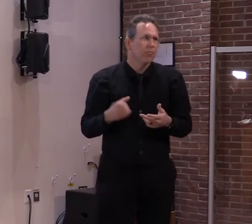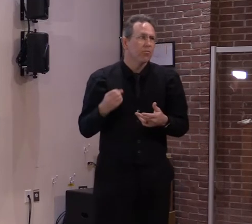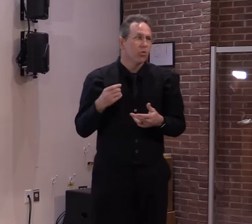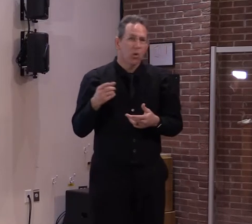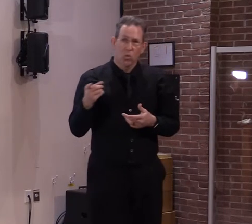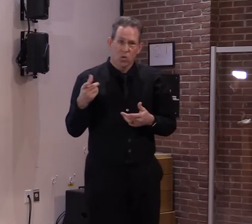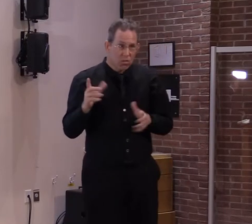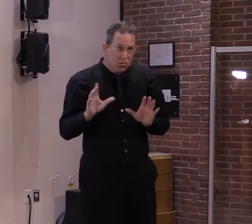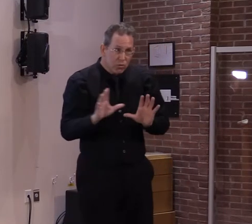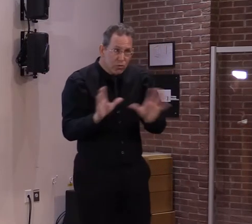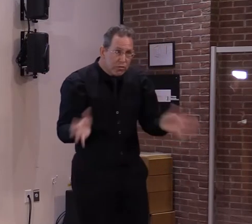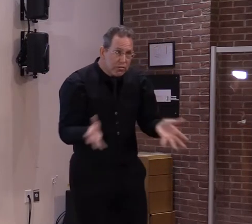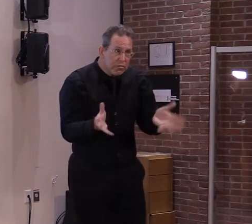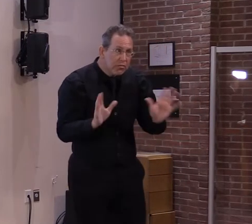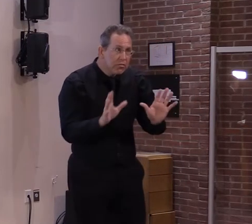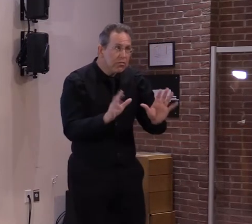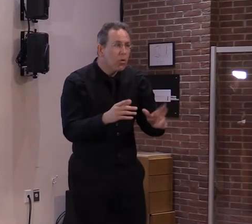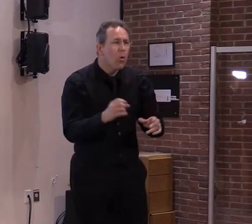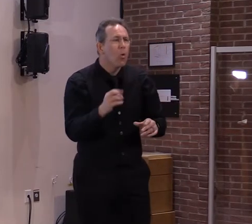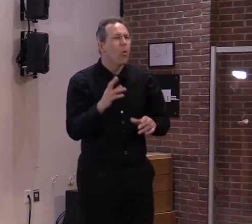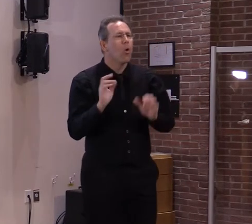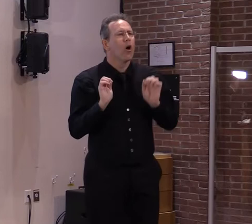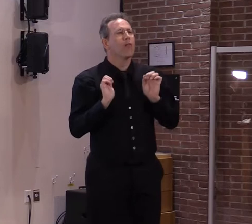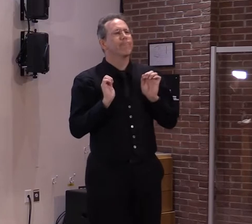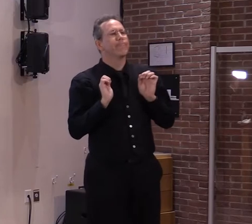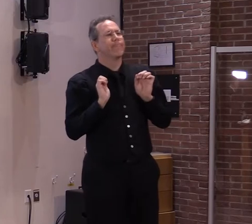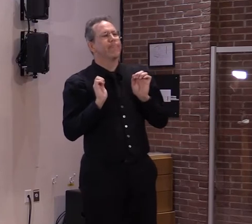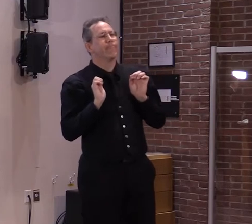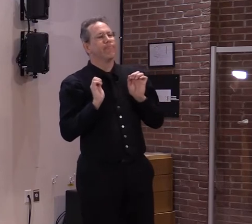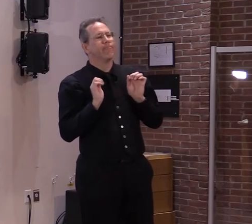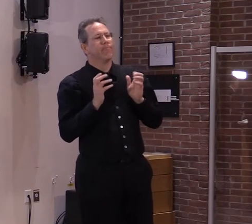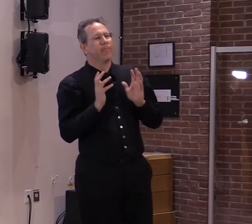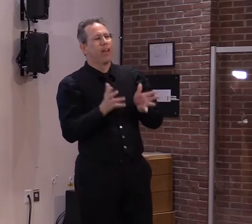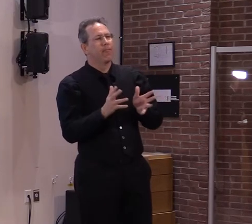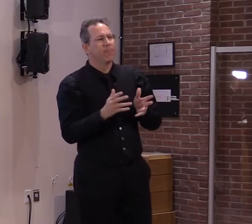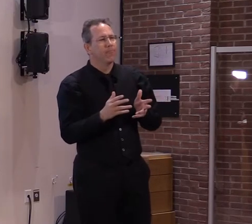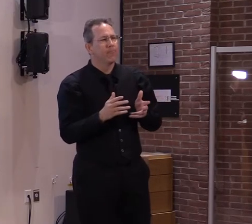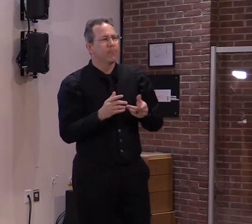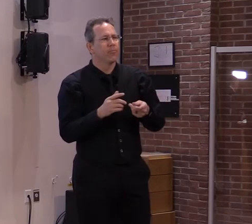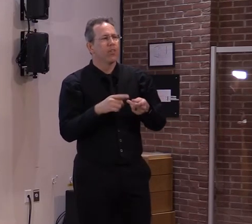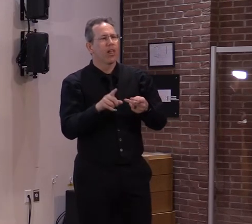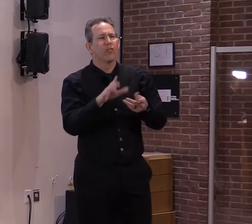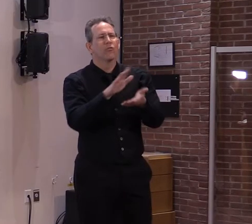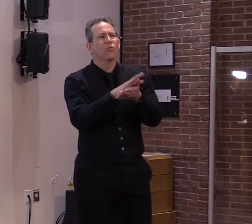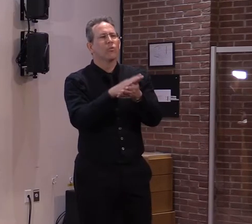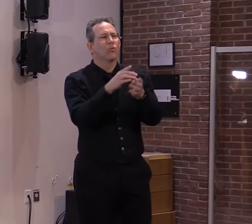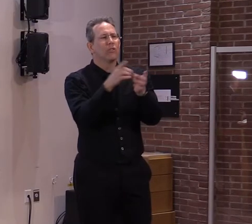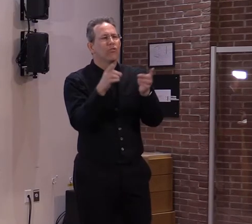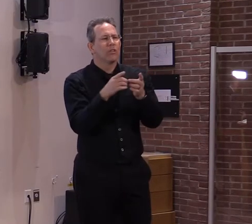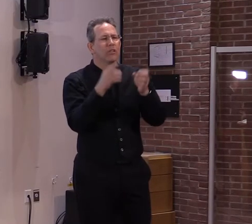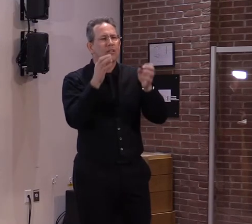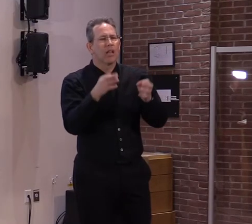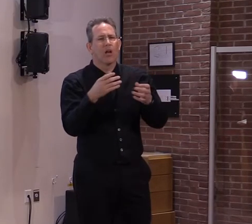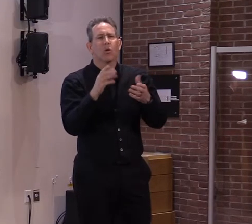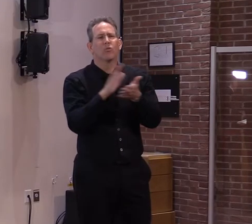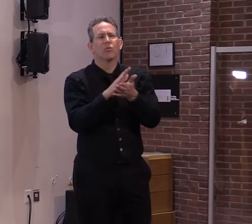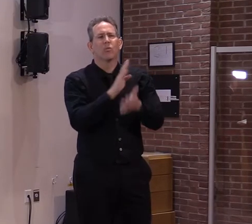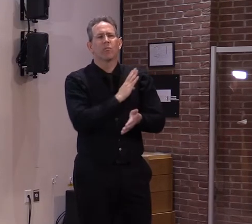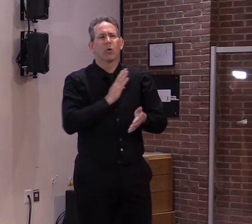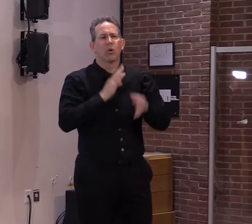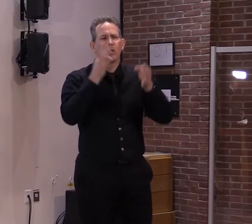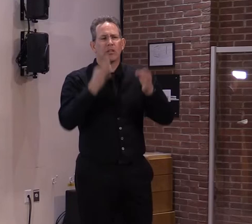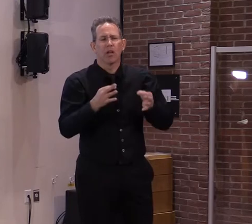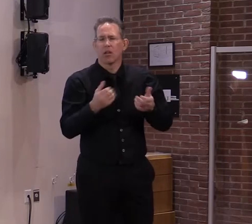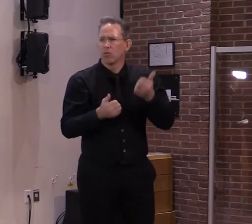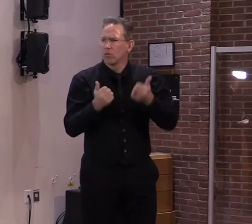school administrators and then the school boards make that decision? Yeah, obviously, this is a